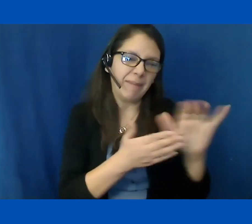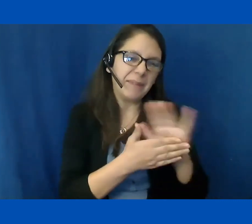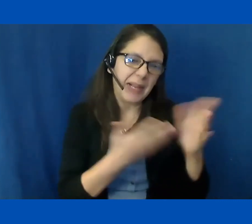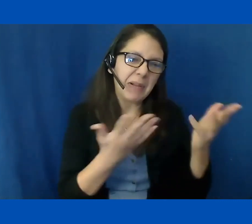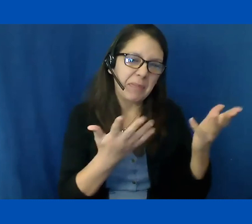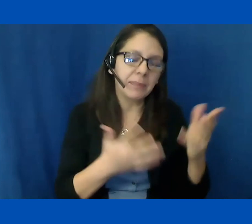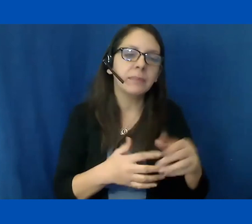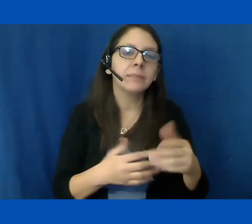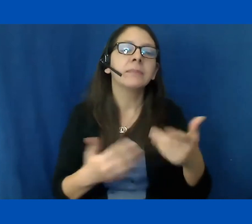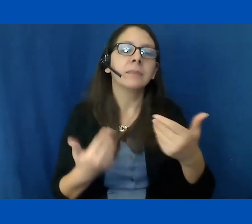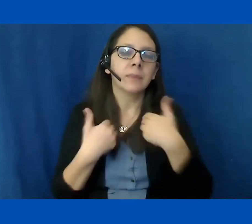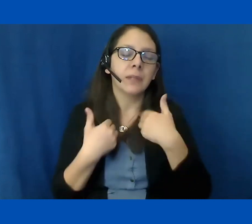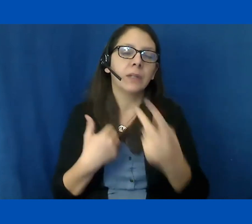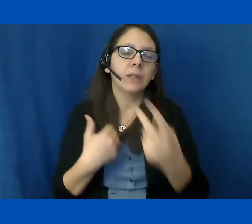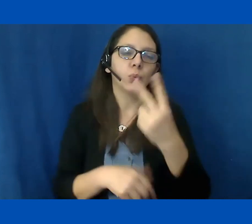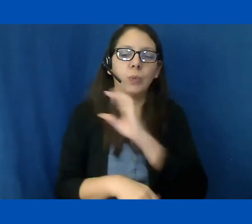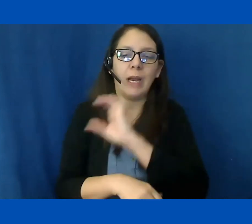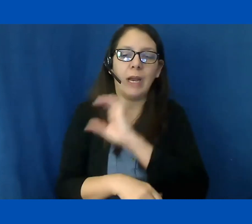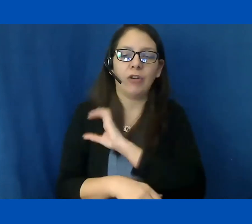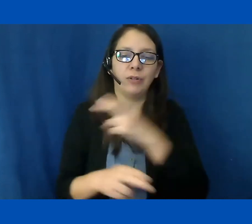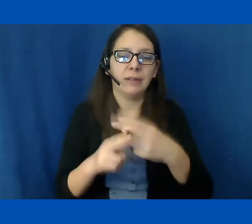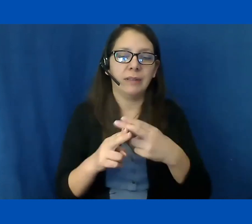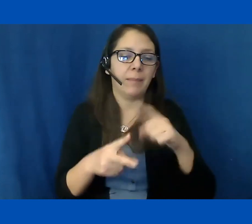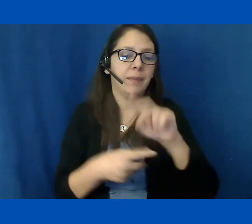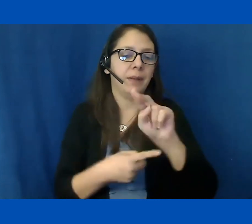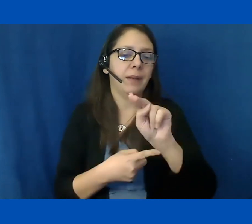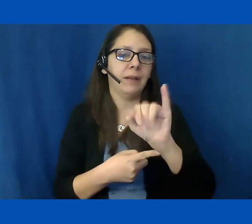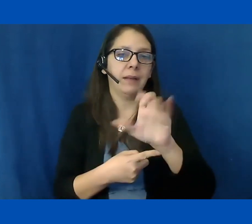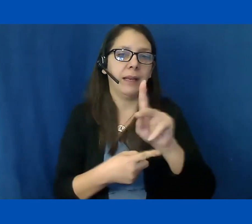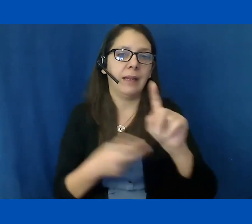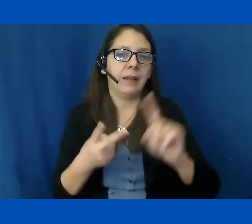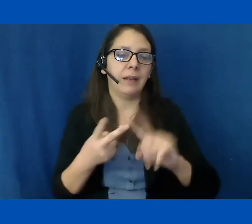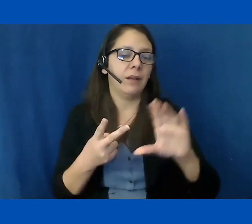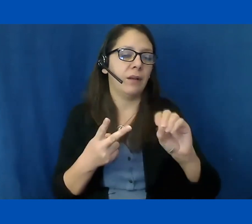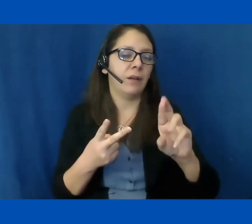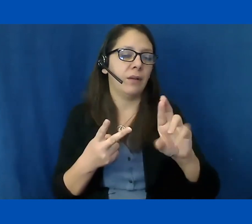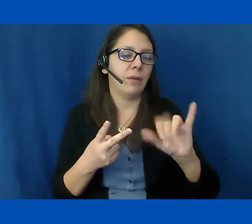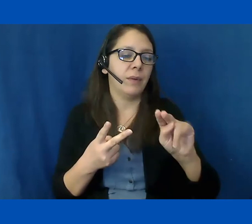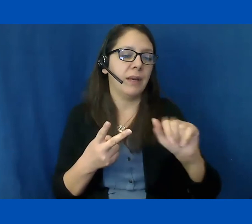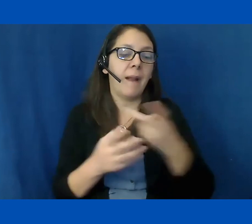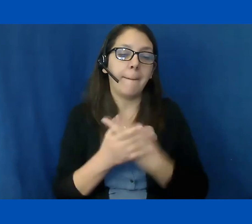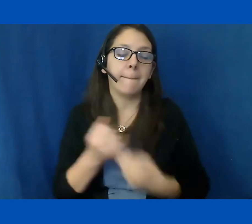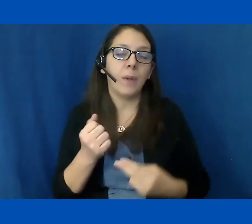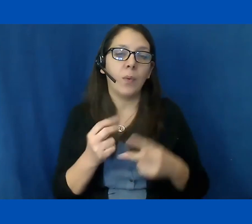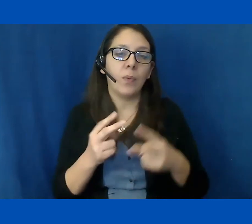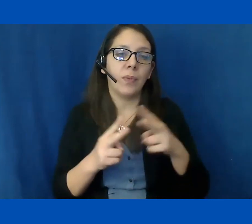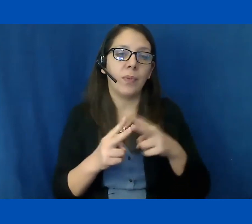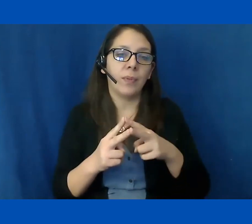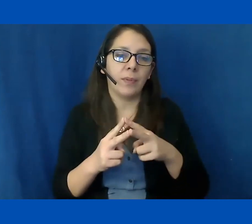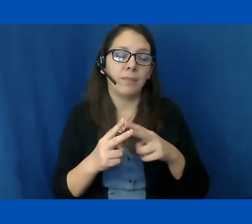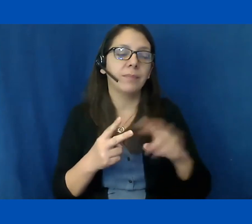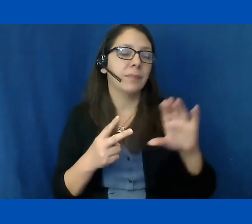two characters named Nick and Karina, and they both had to advocate. Well, Karina had